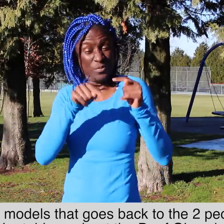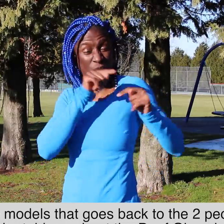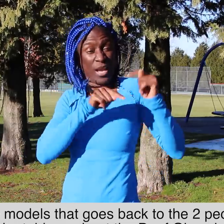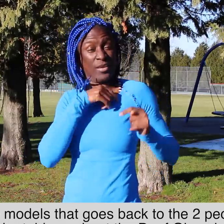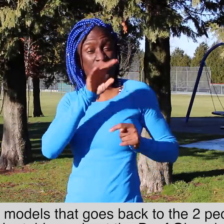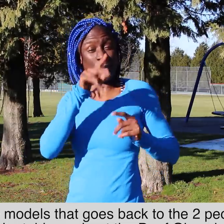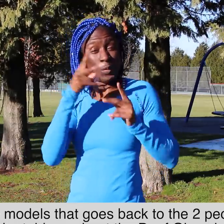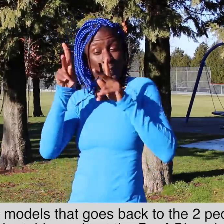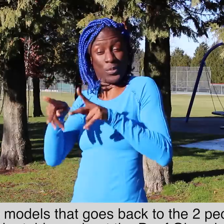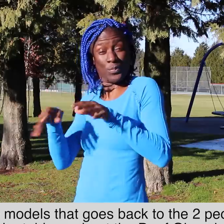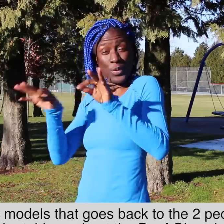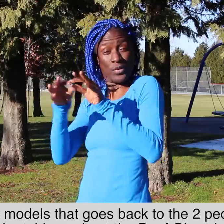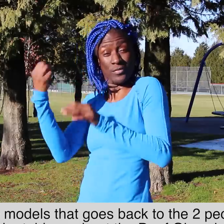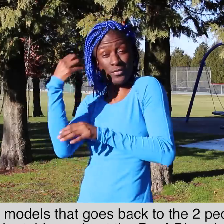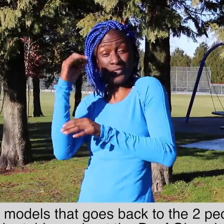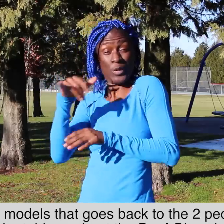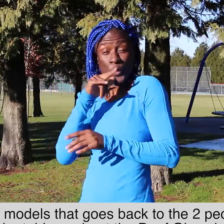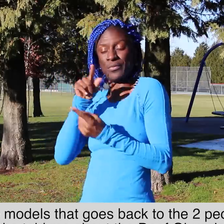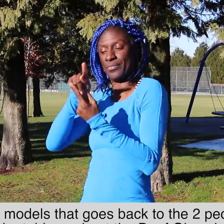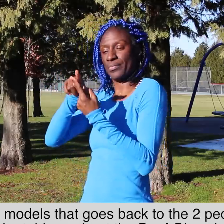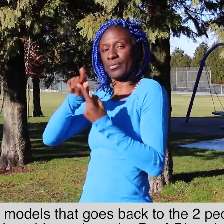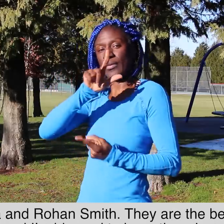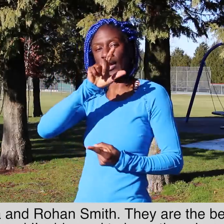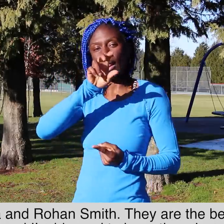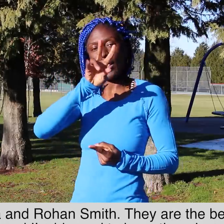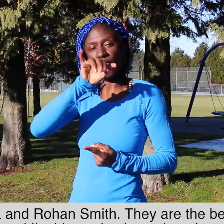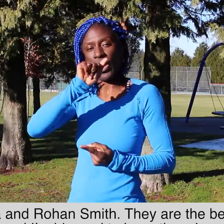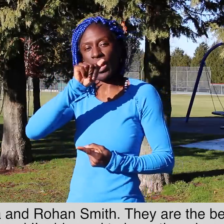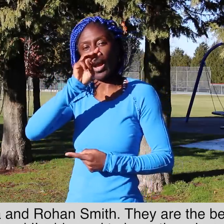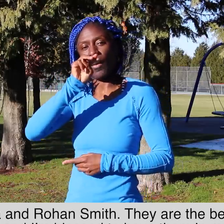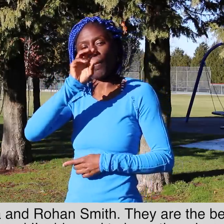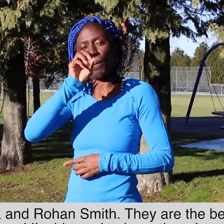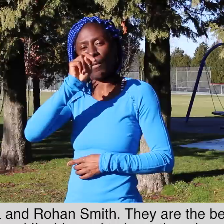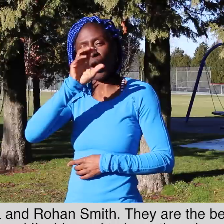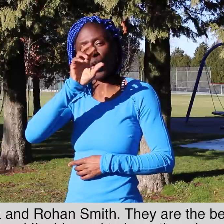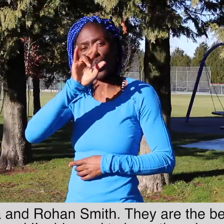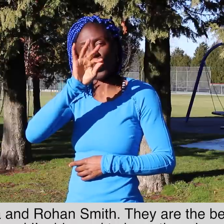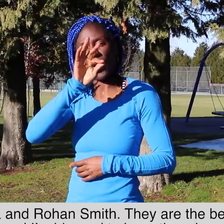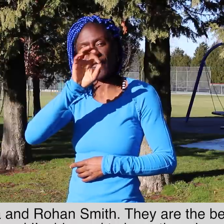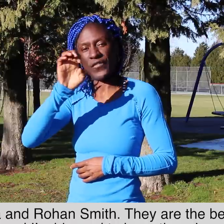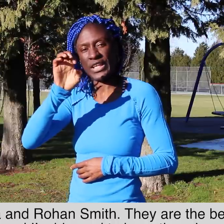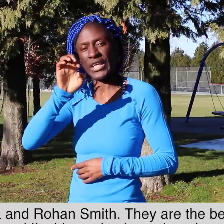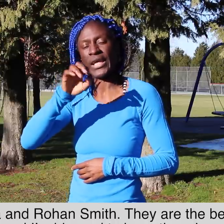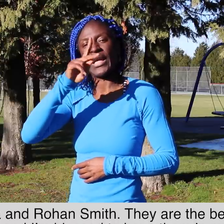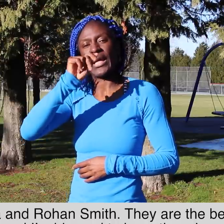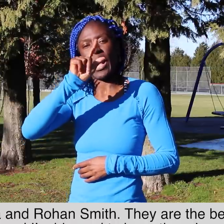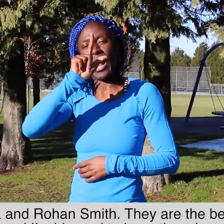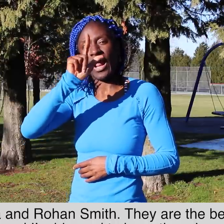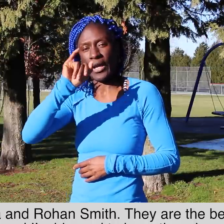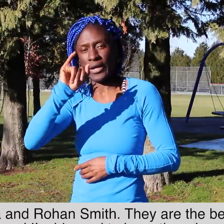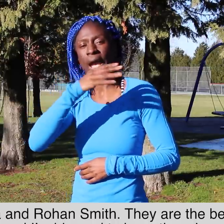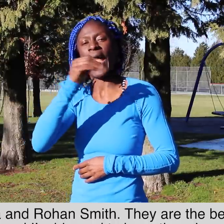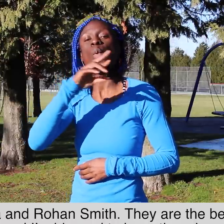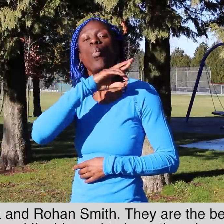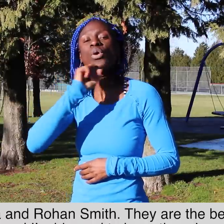As for my black role models, that goes back to the two people I told you about who told me about the Deaf Olympics,